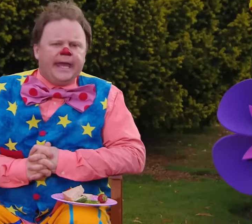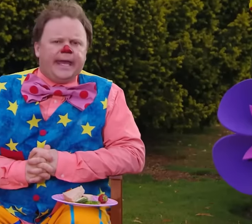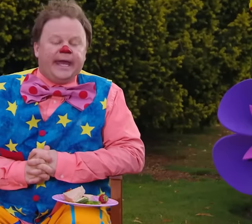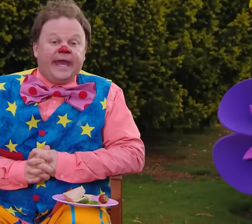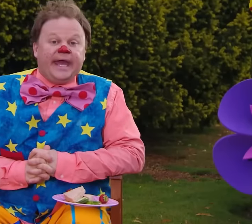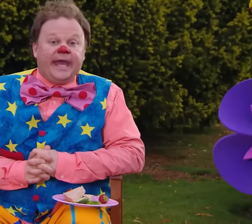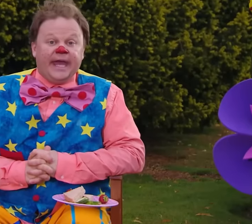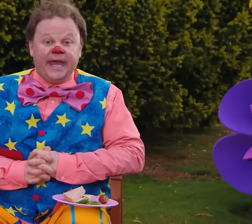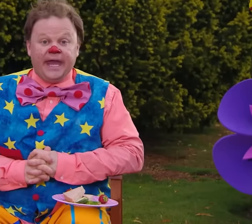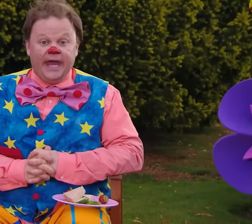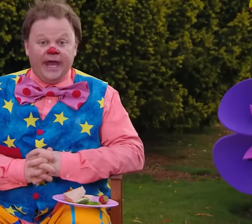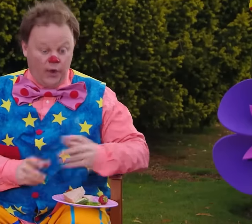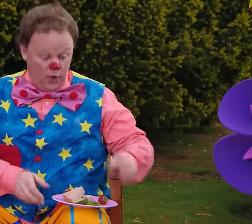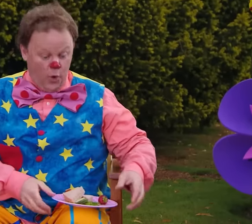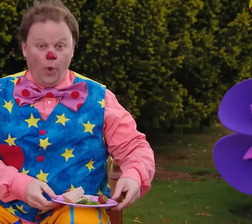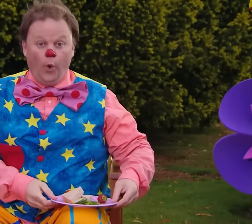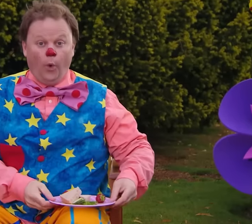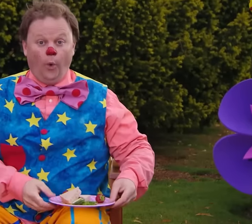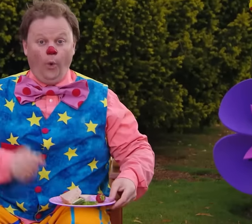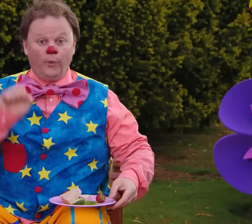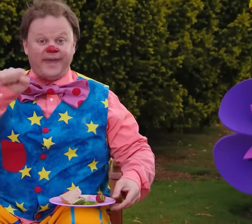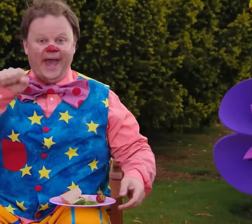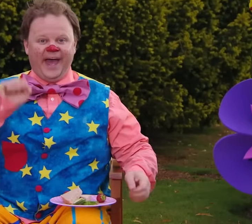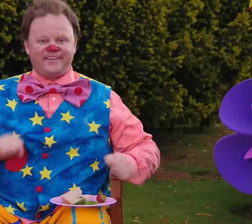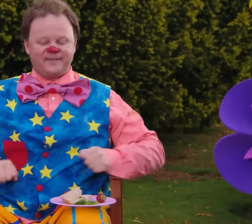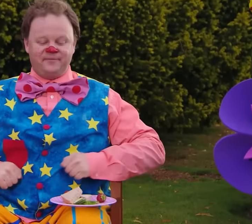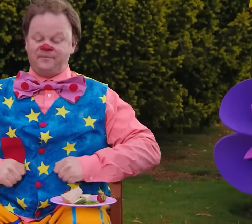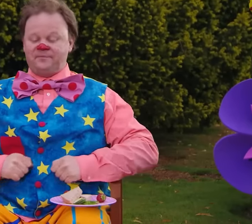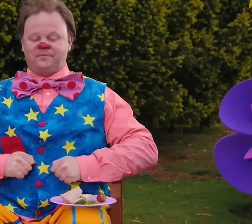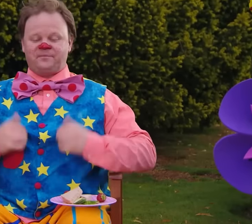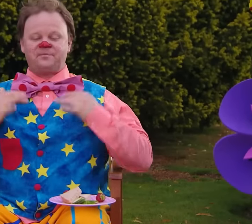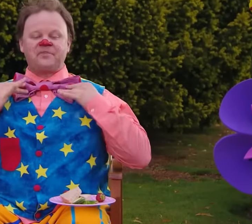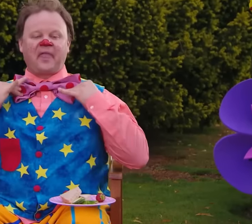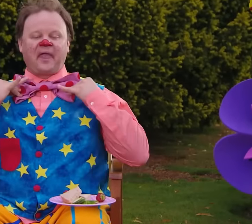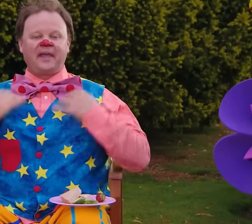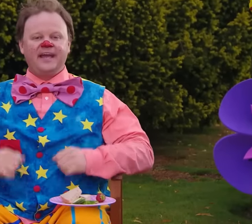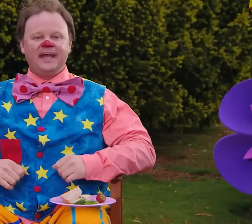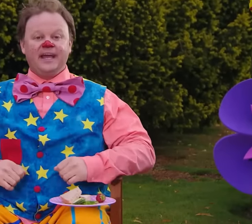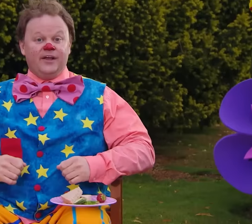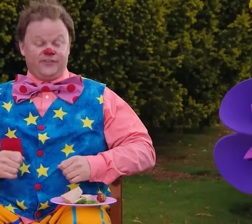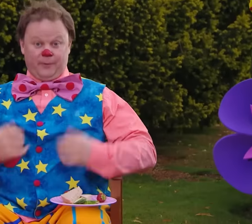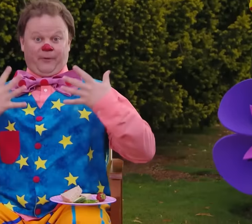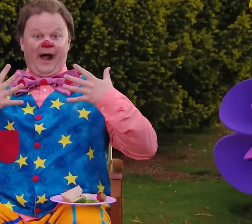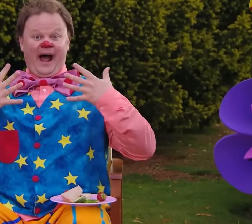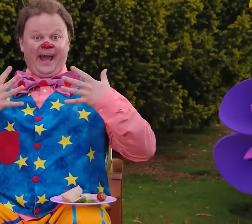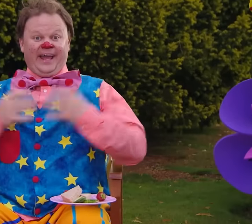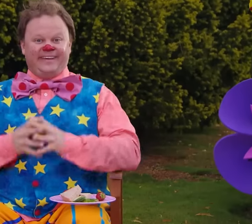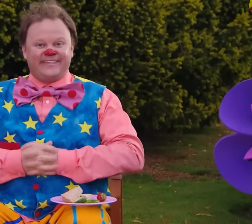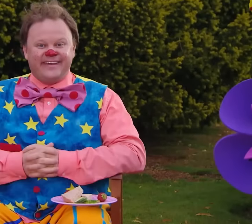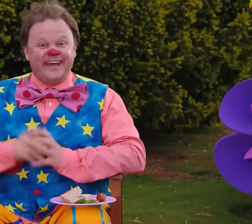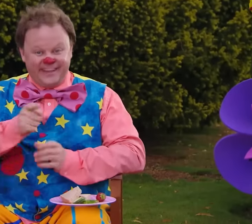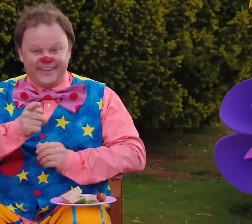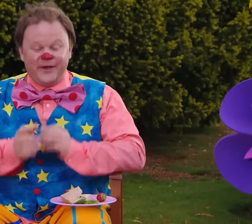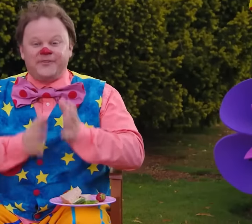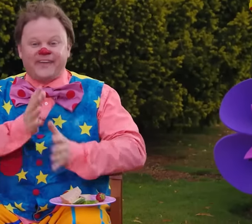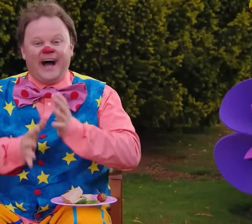show us the sign for surprise? Oh, yes. Surprise! You